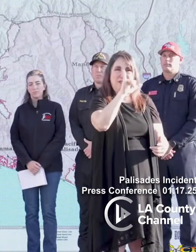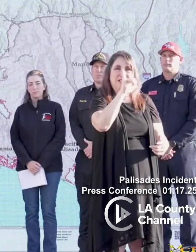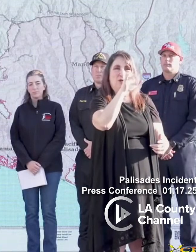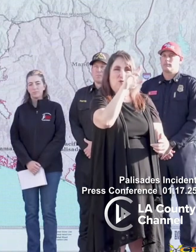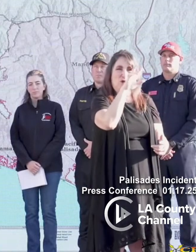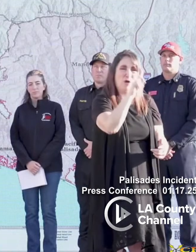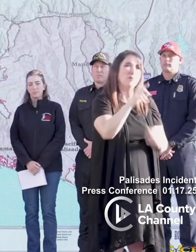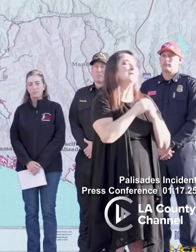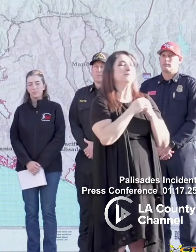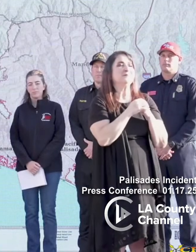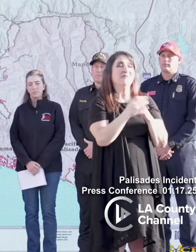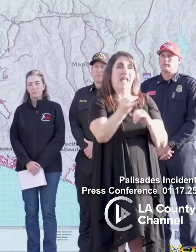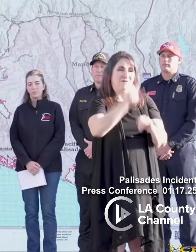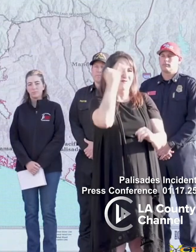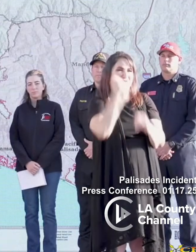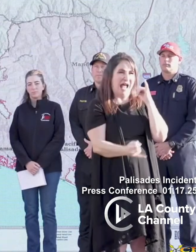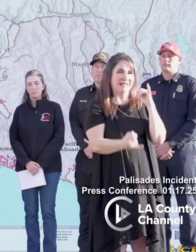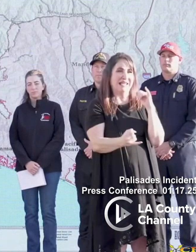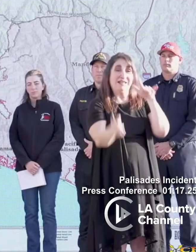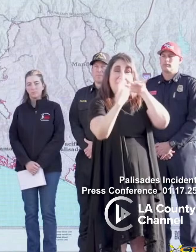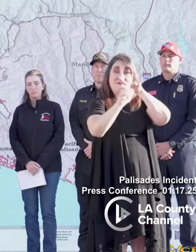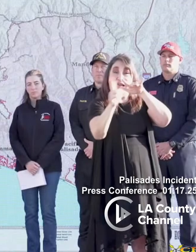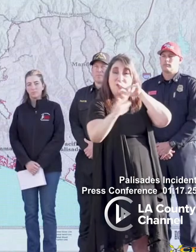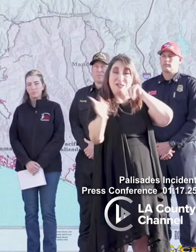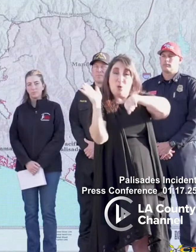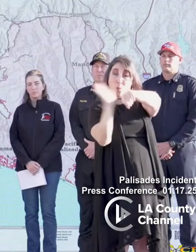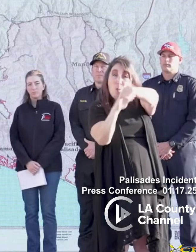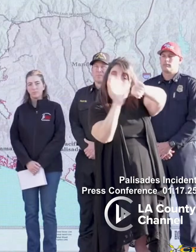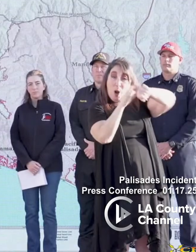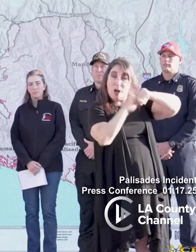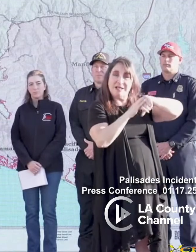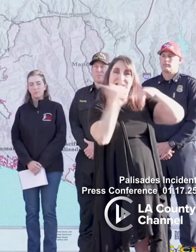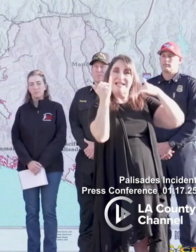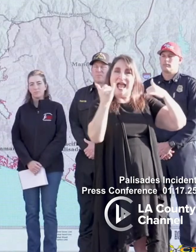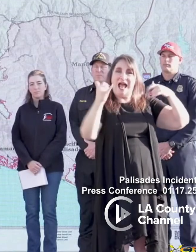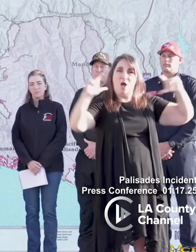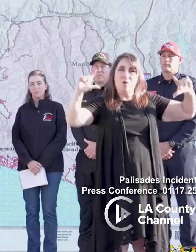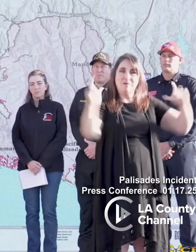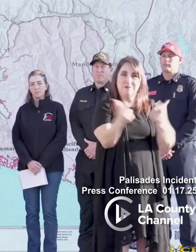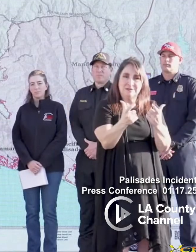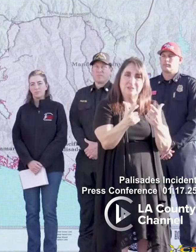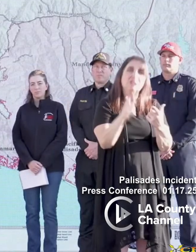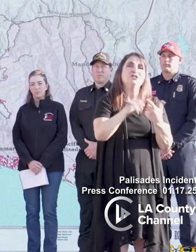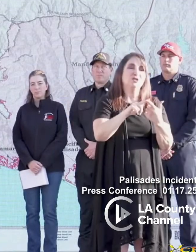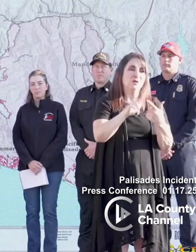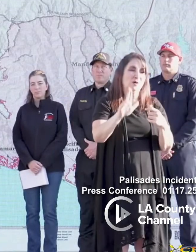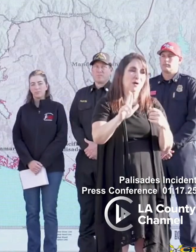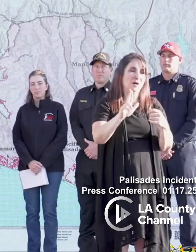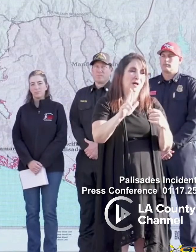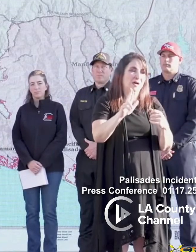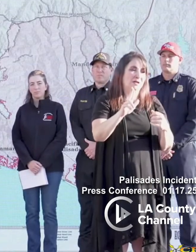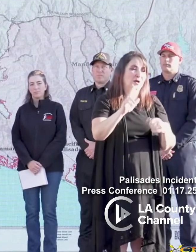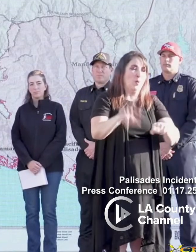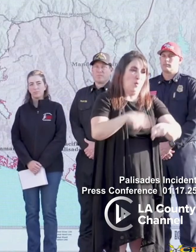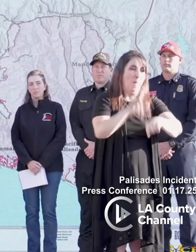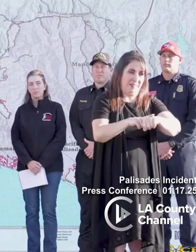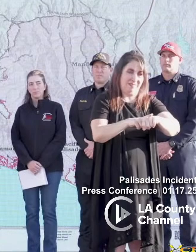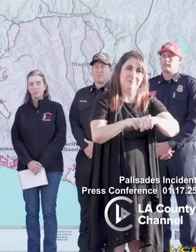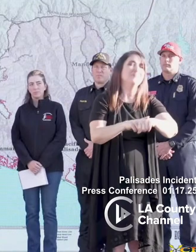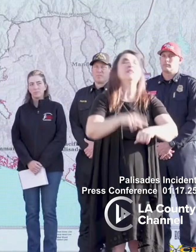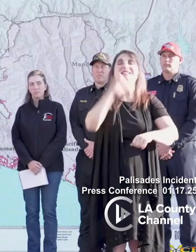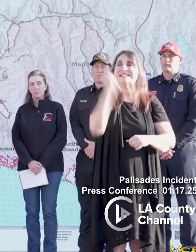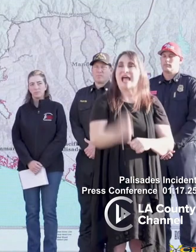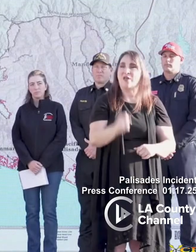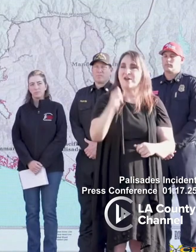Space. And finally, the evacuation warning has been reduced to normal condition. South of Mulholland Drive